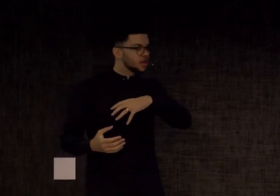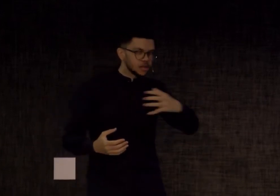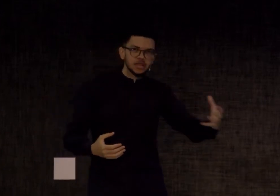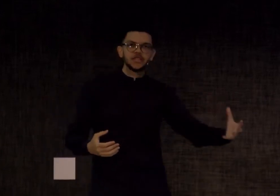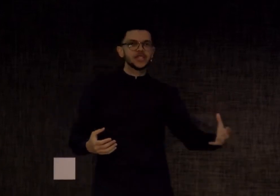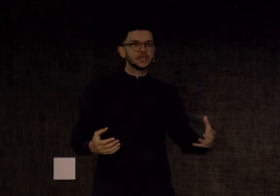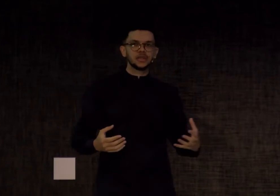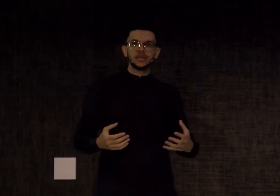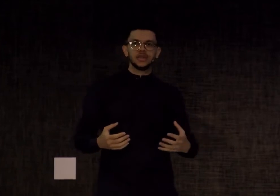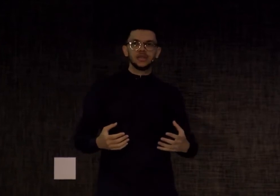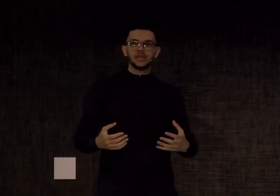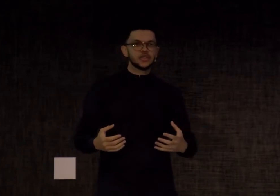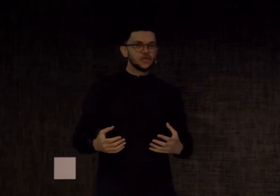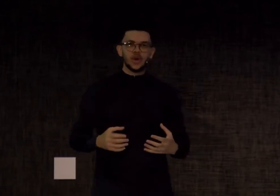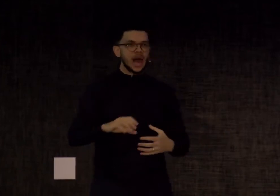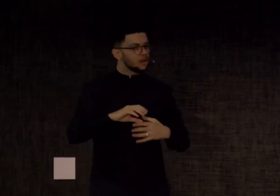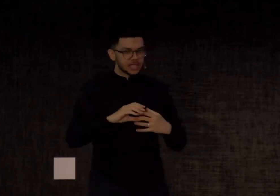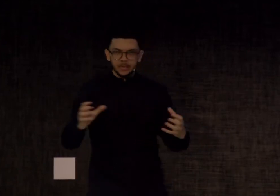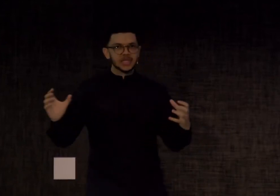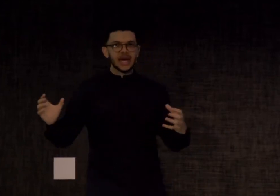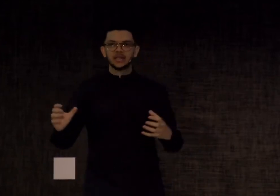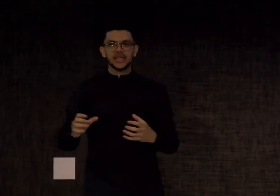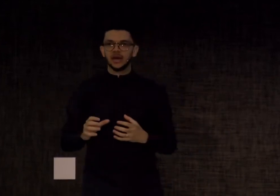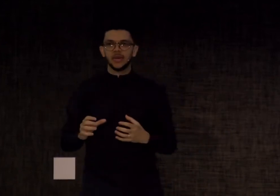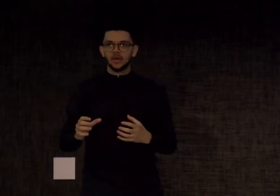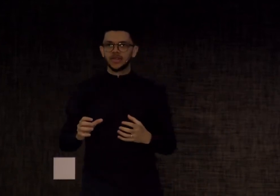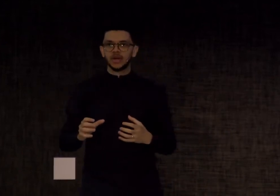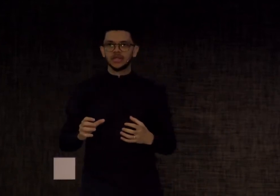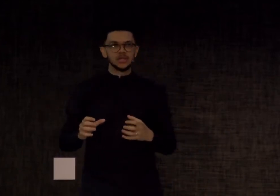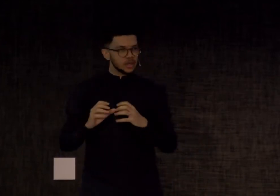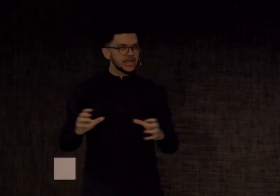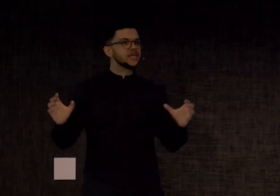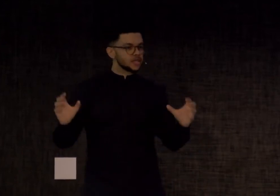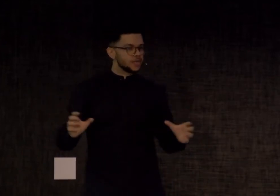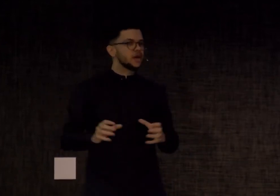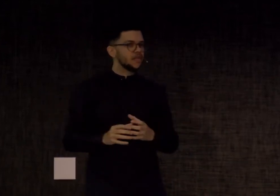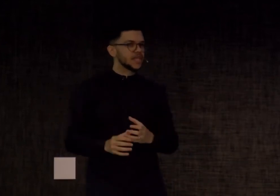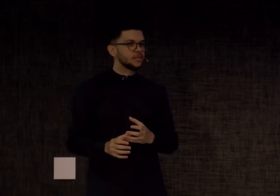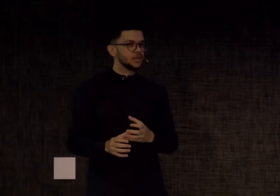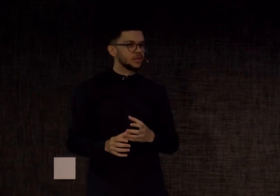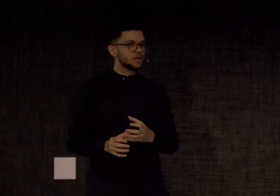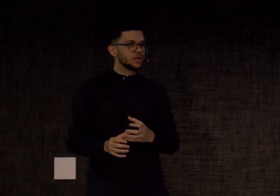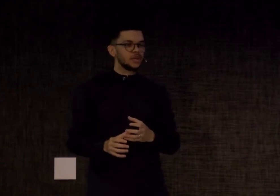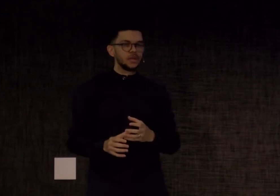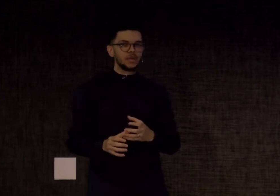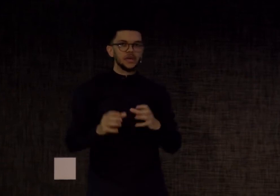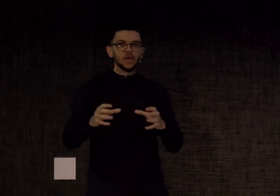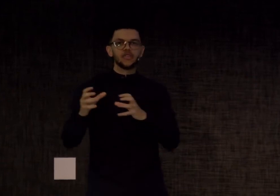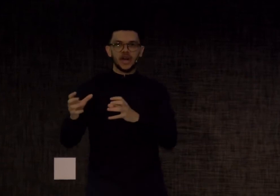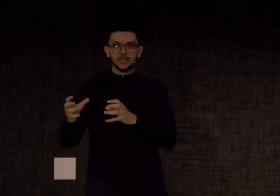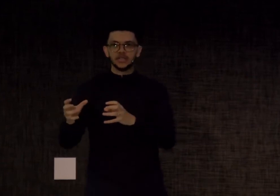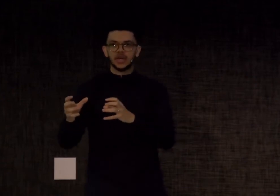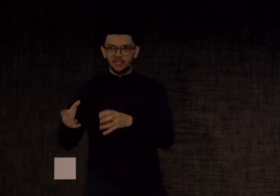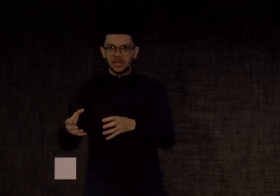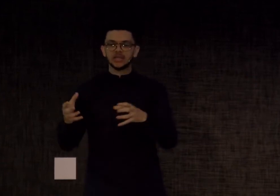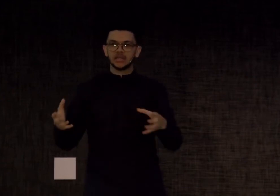the Constitution to our deepest held economic orthodoxies need to be on the table in order for